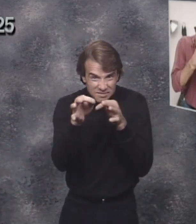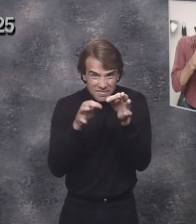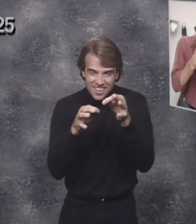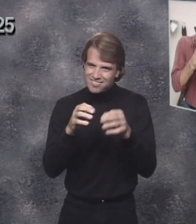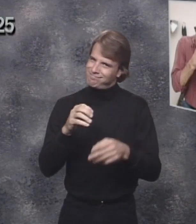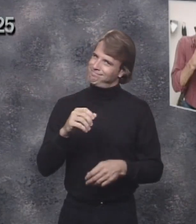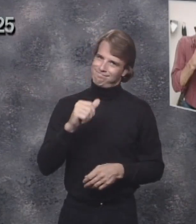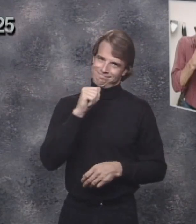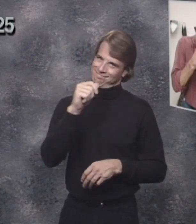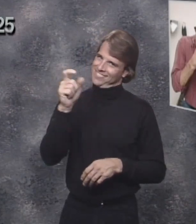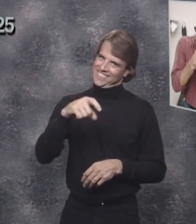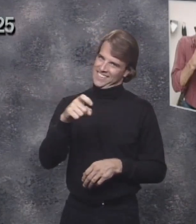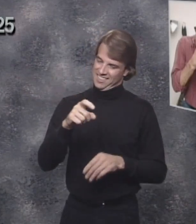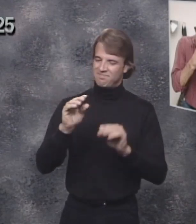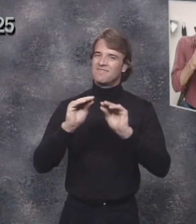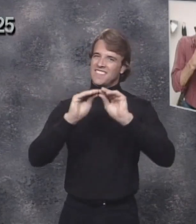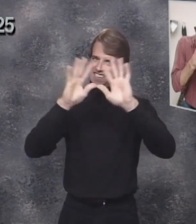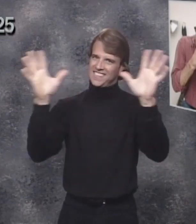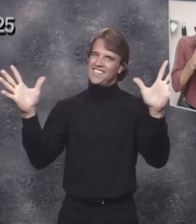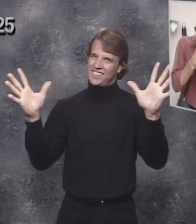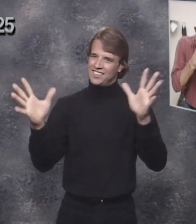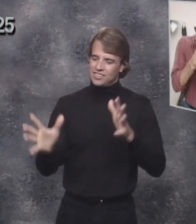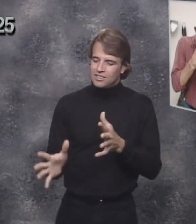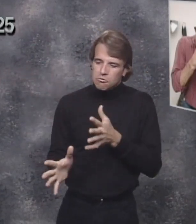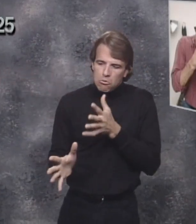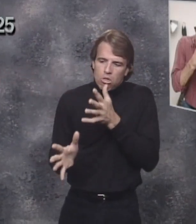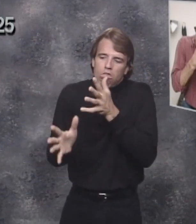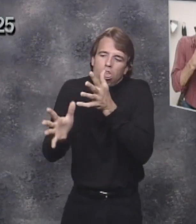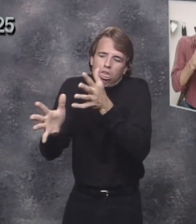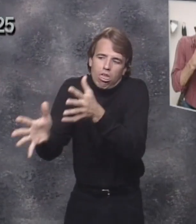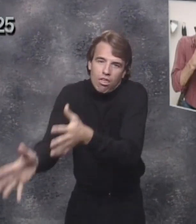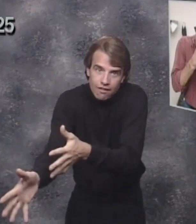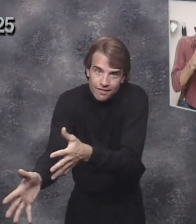I don't think I need to explain this one. It's pretty clear.